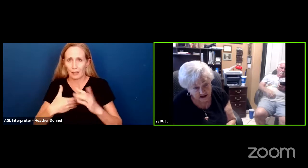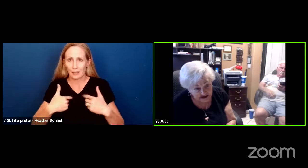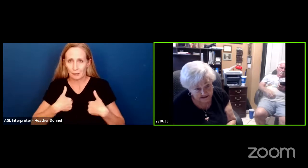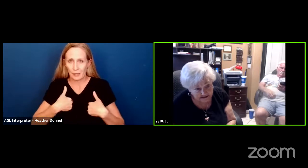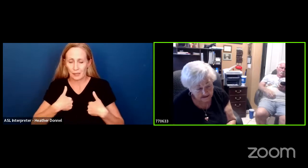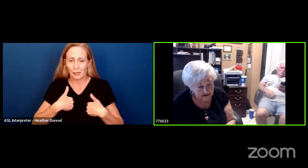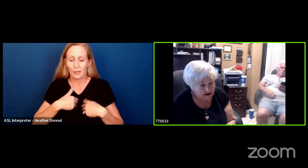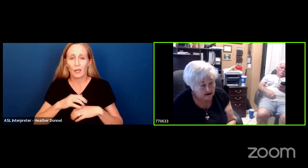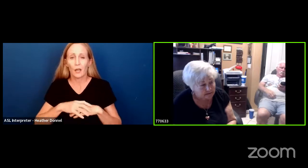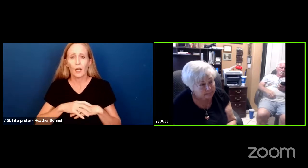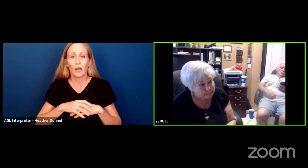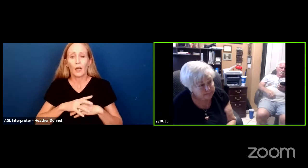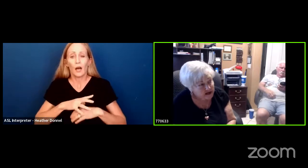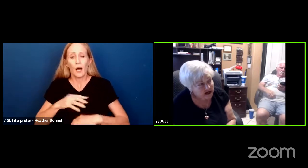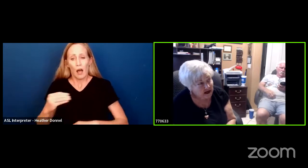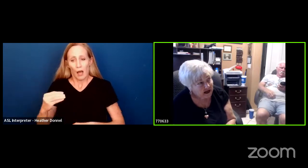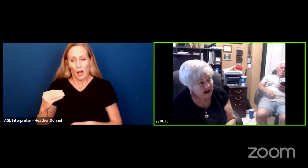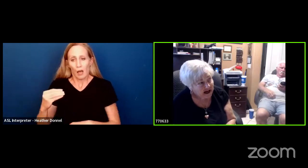she and I